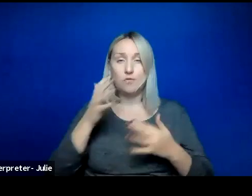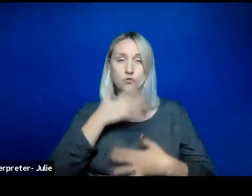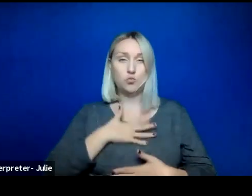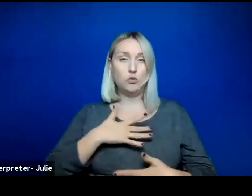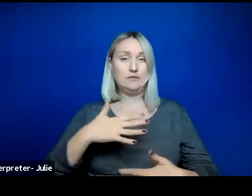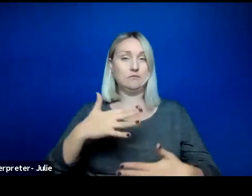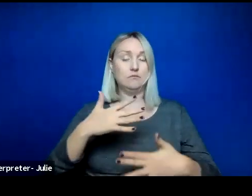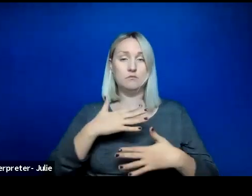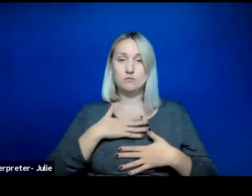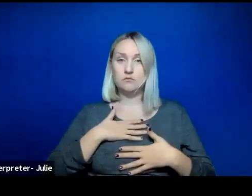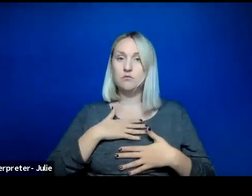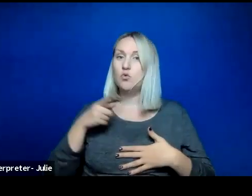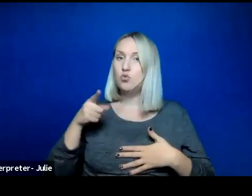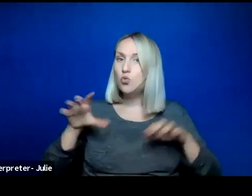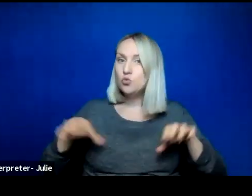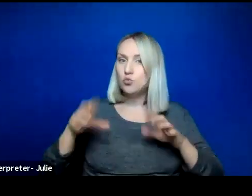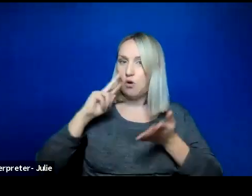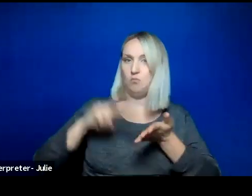to do it on purpose.